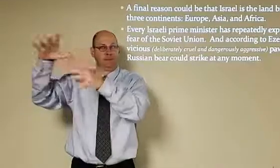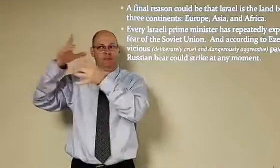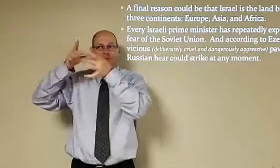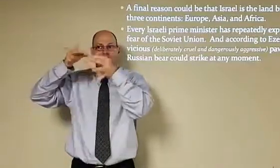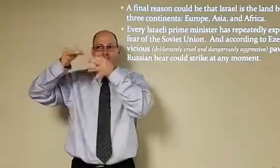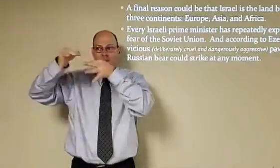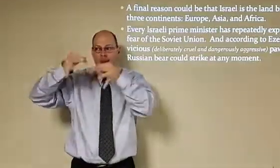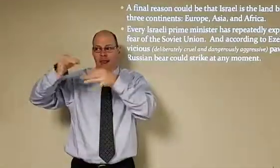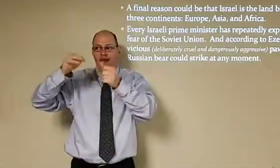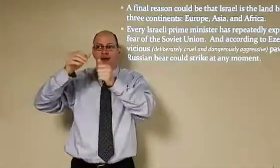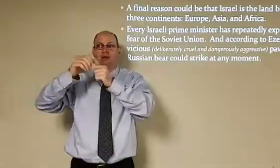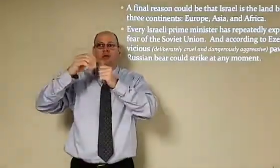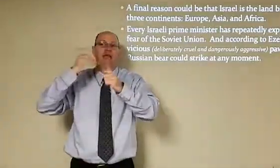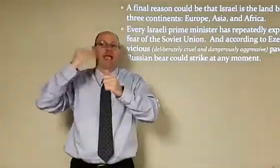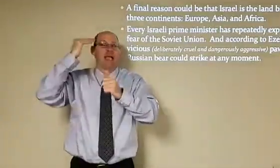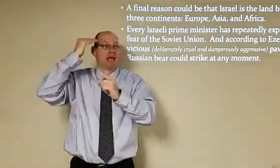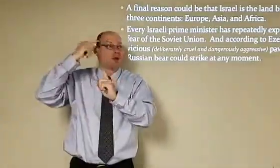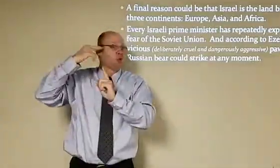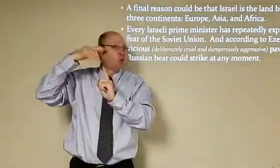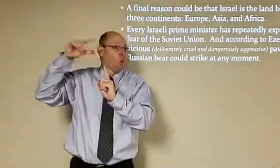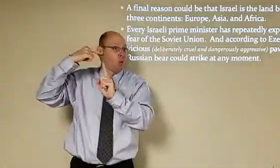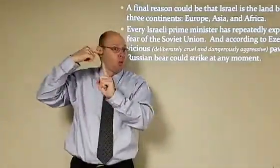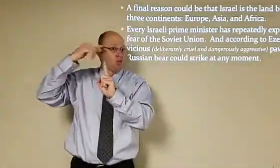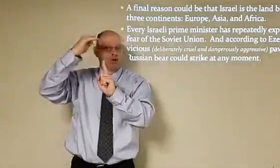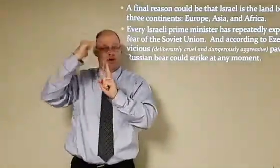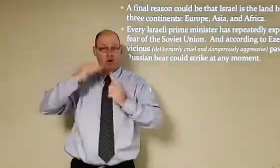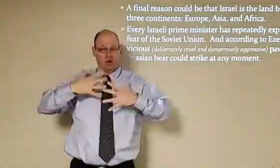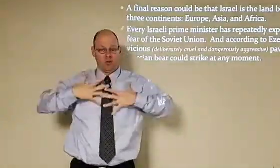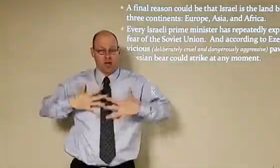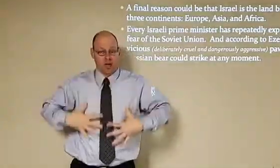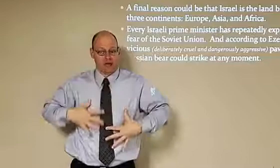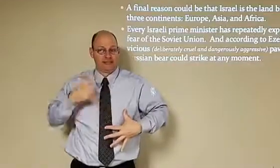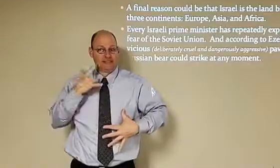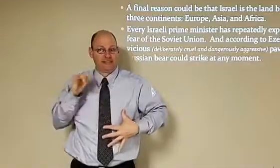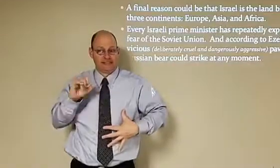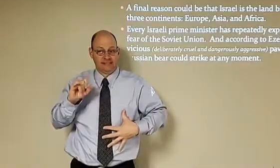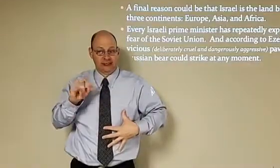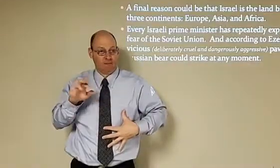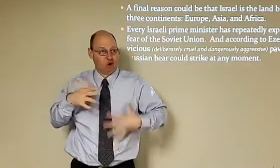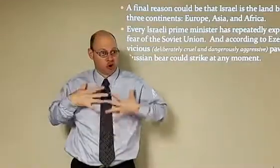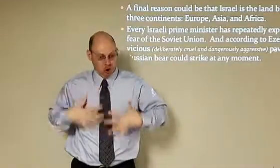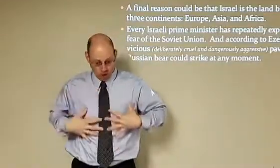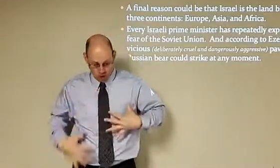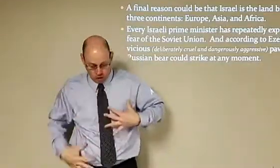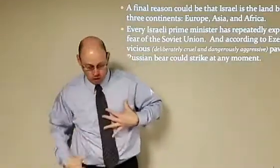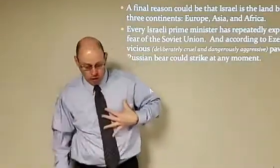there was a dream of a king, and he dreamed of a visual,